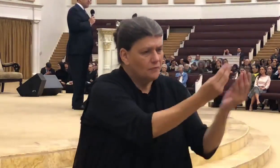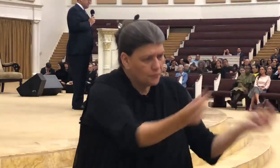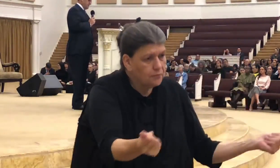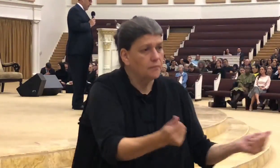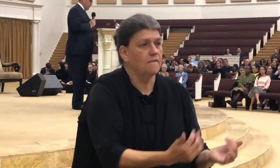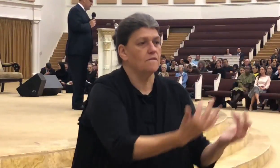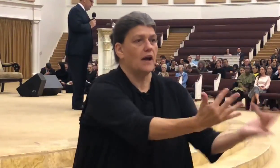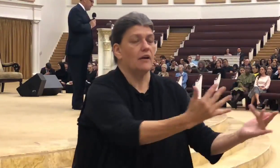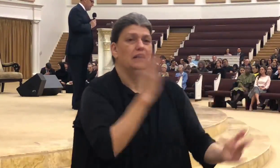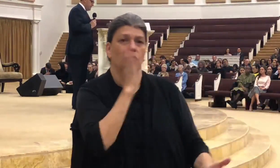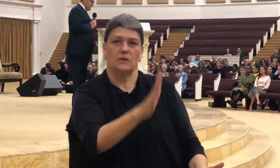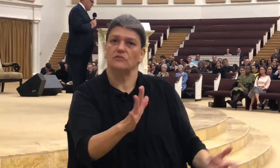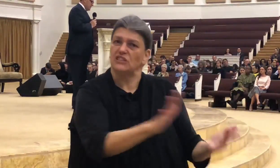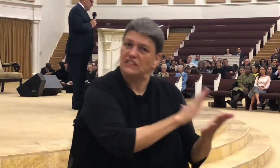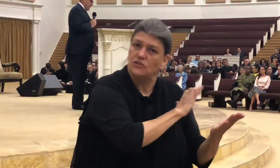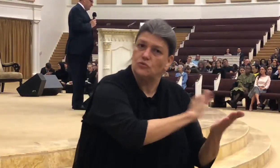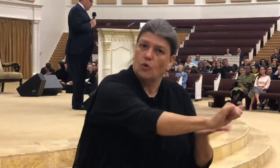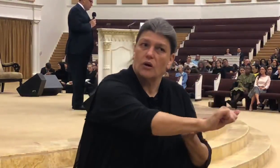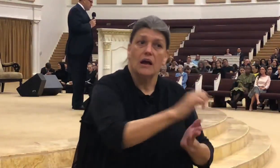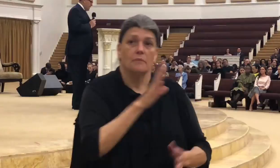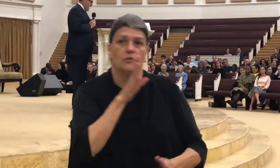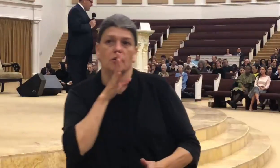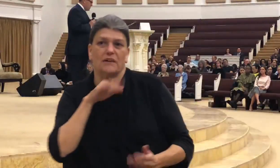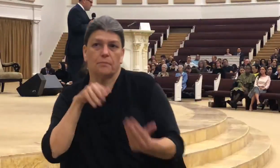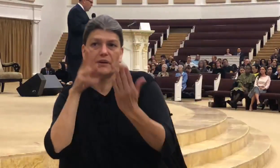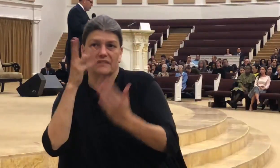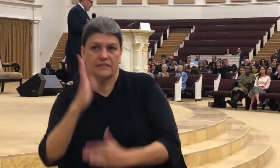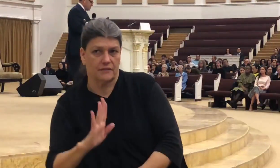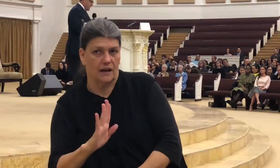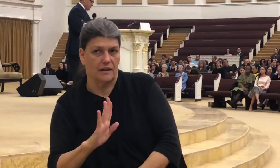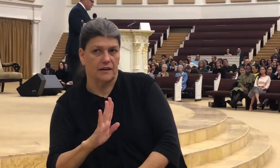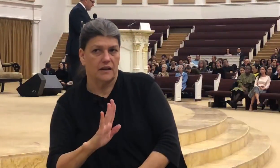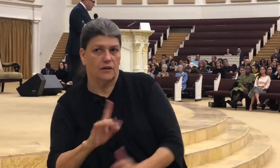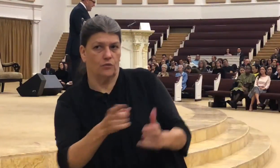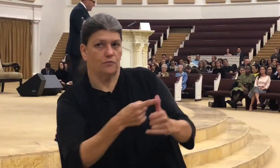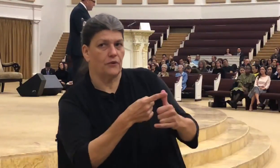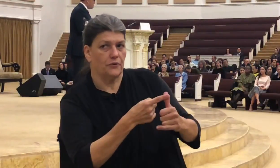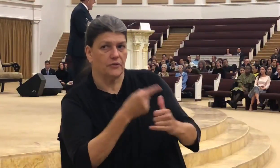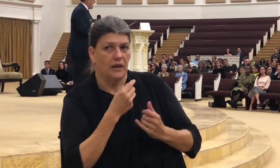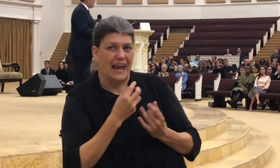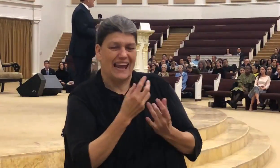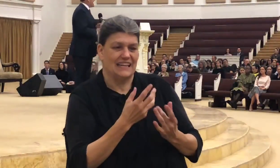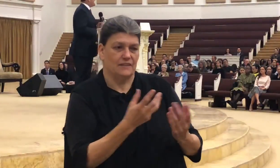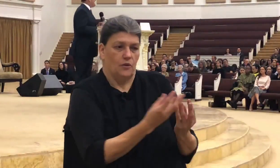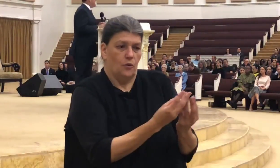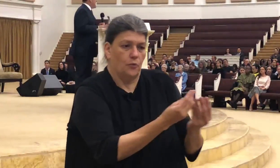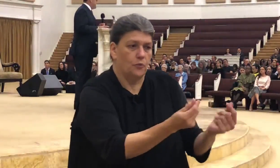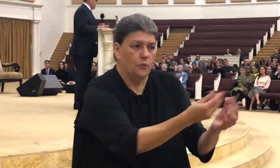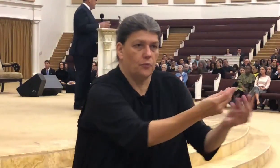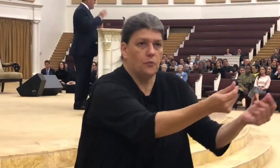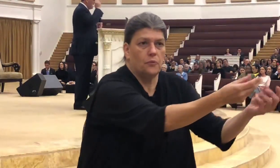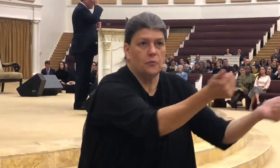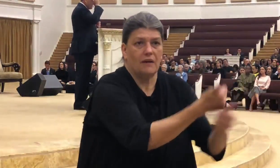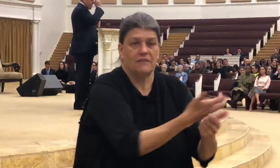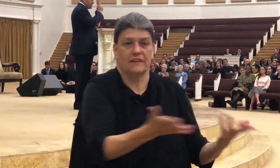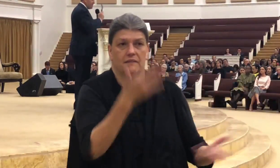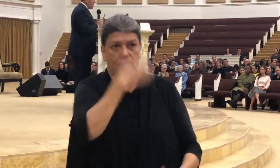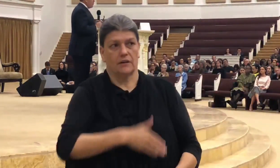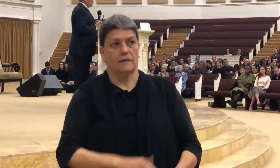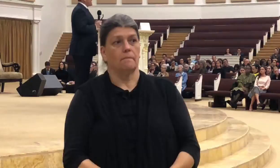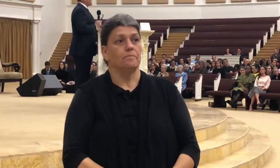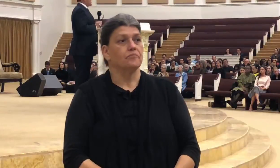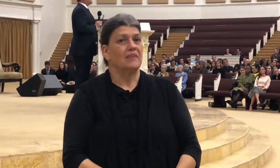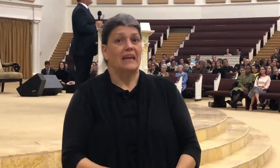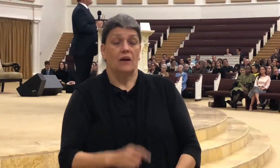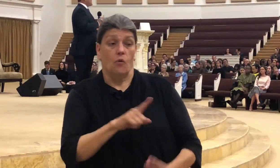about the presence of God. Hebrews, the writer, told us that judgment and the fiery indignation. Let me just tell you